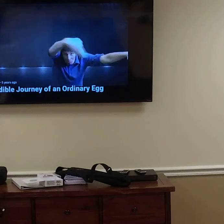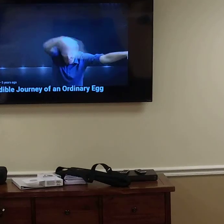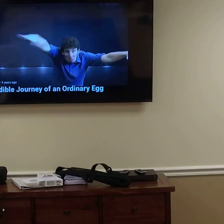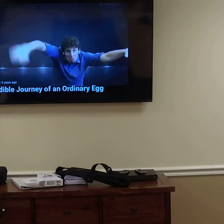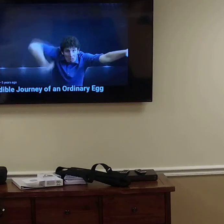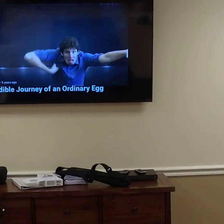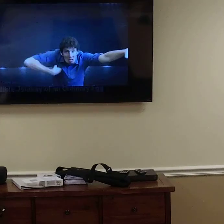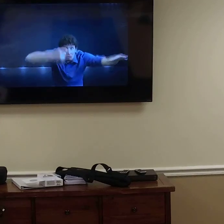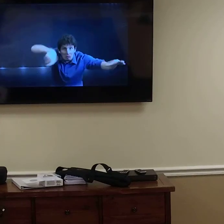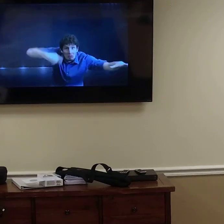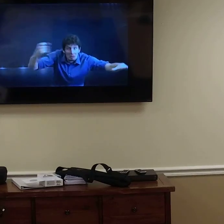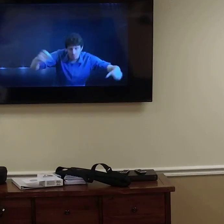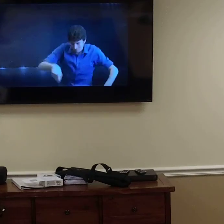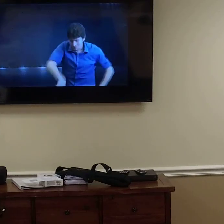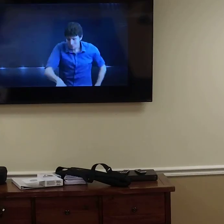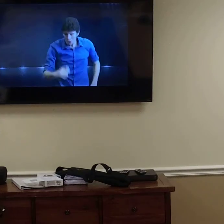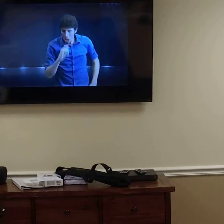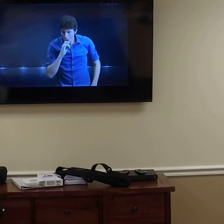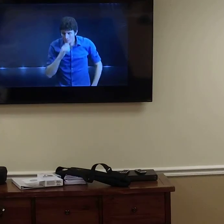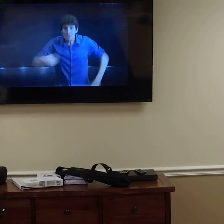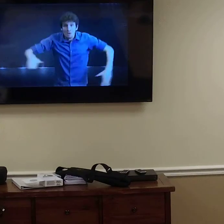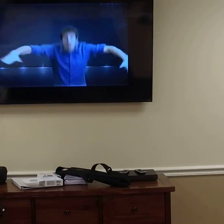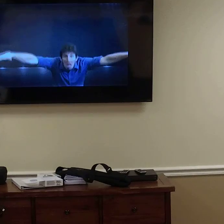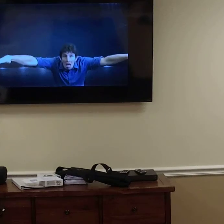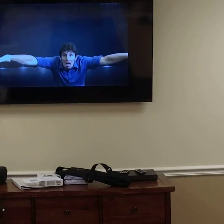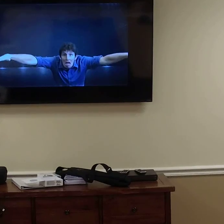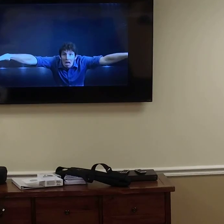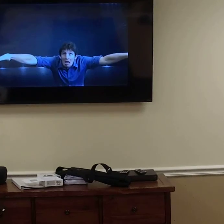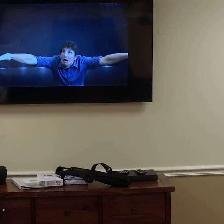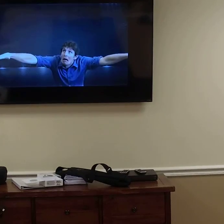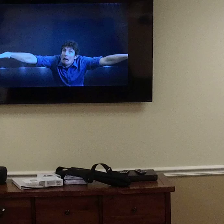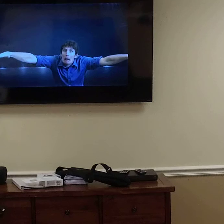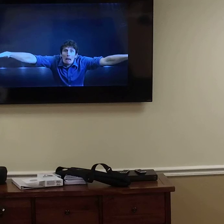So he gets cut. And the lady says,